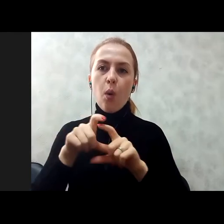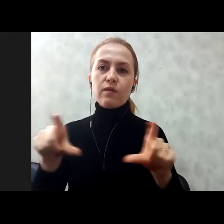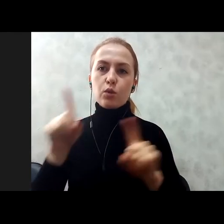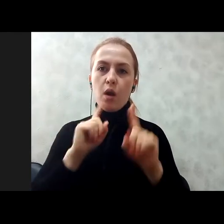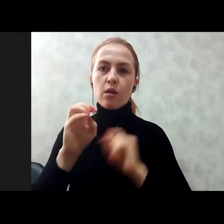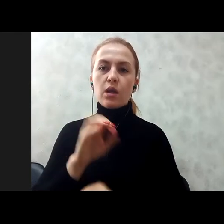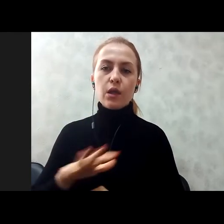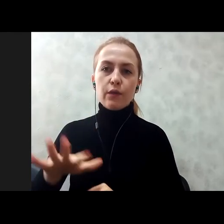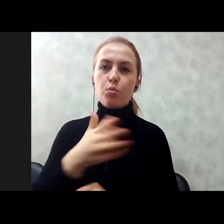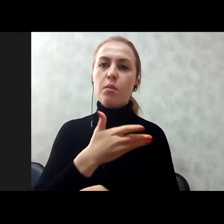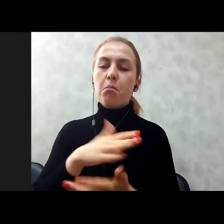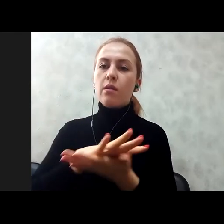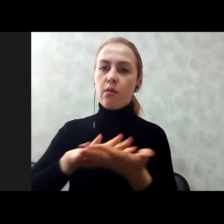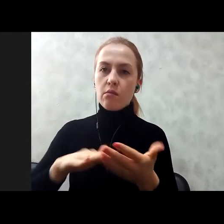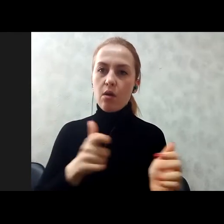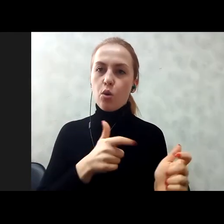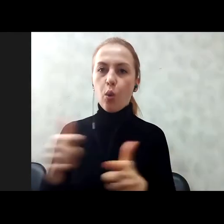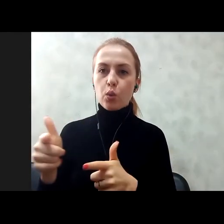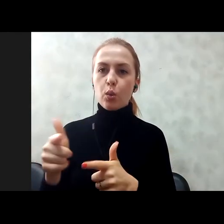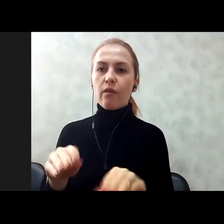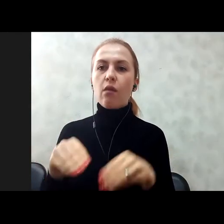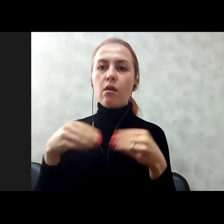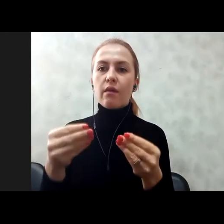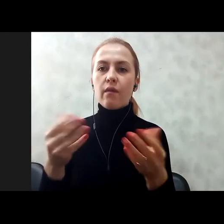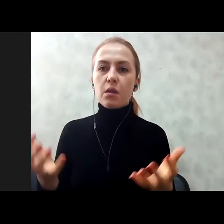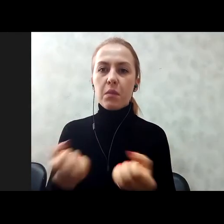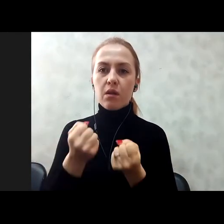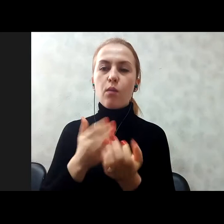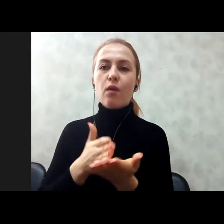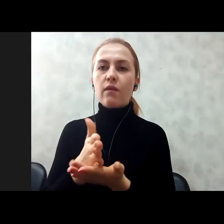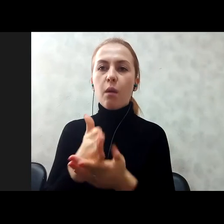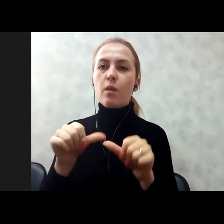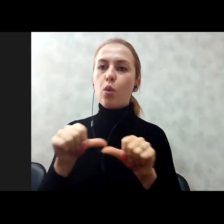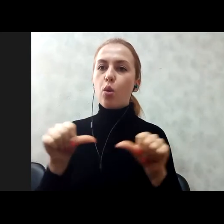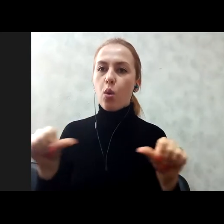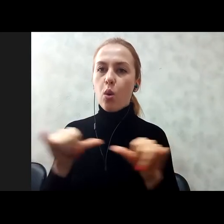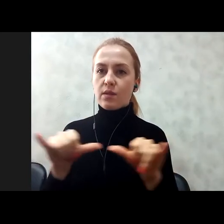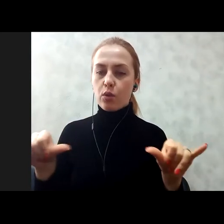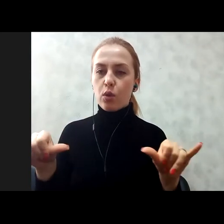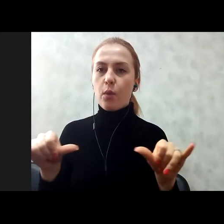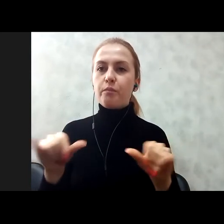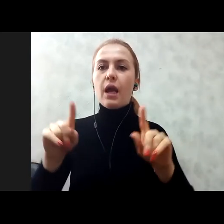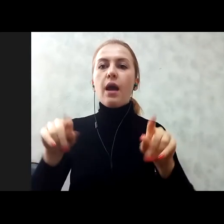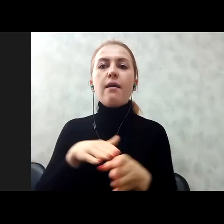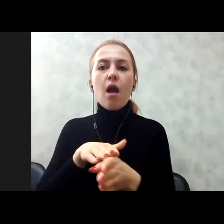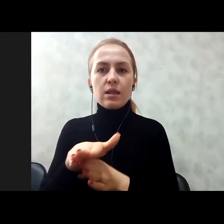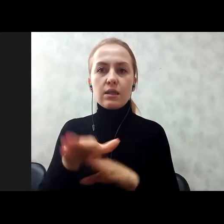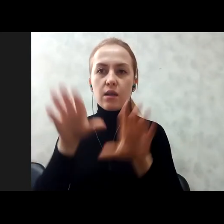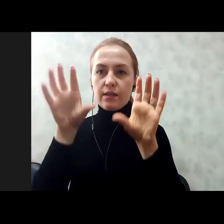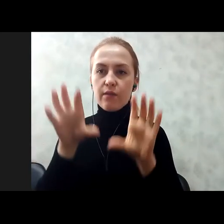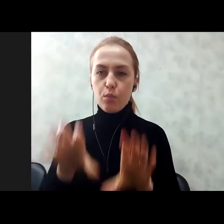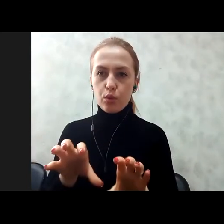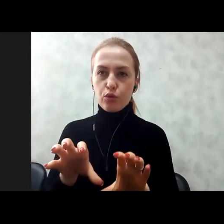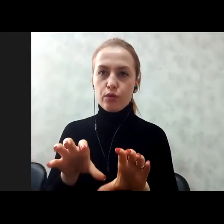to ask you to rest assured that we will stand prepared to provide support in the implementation